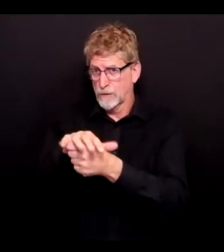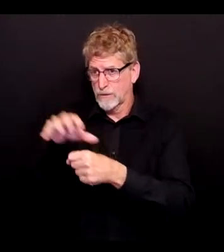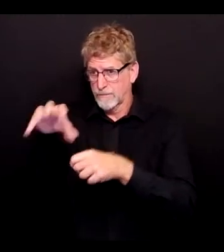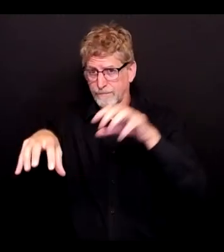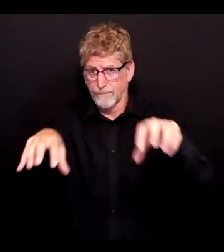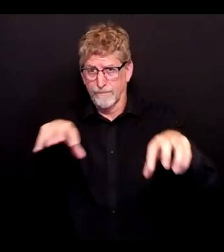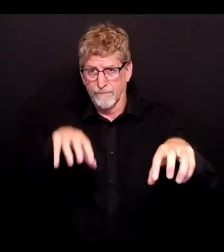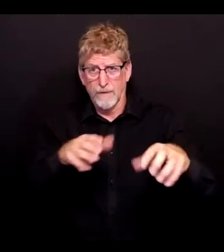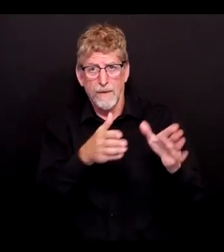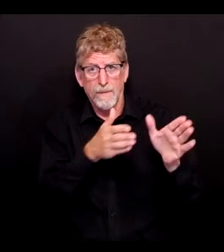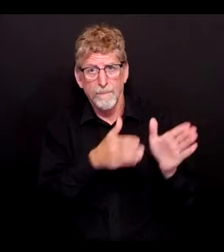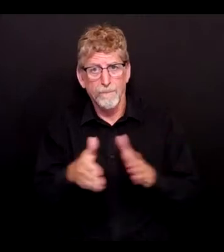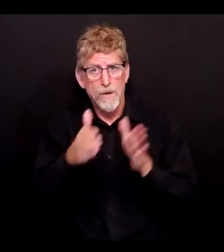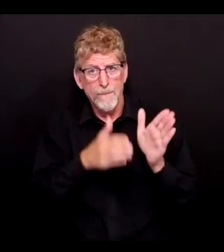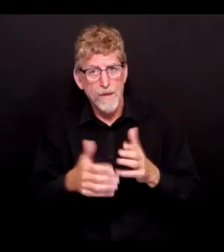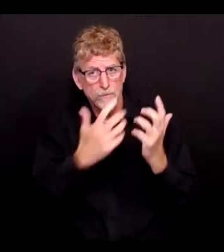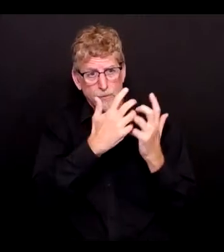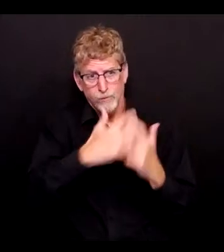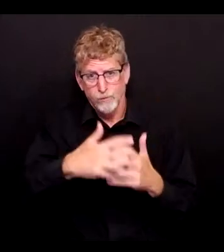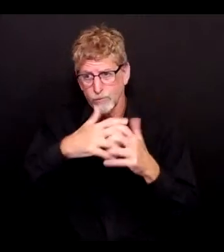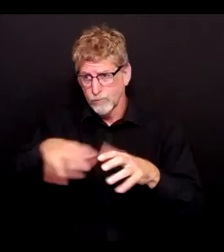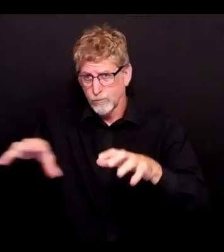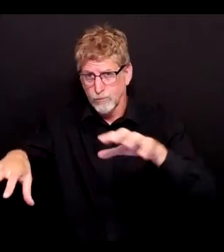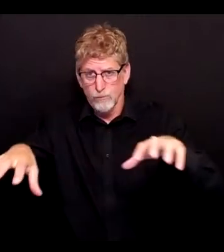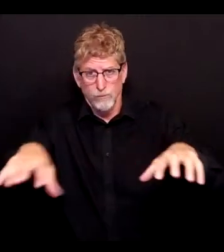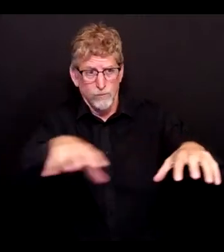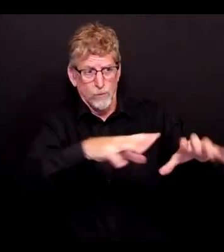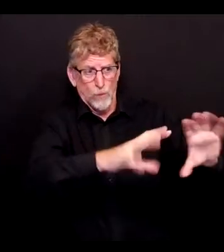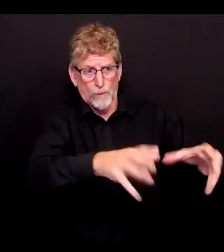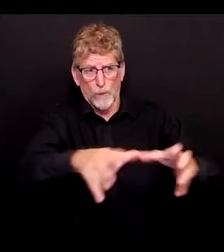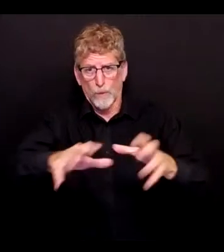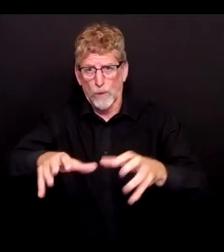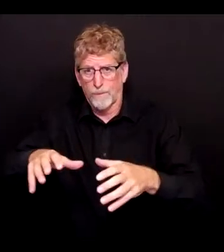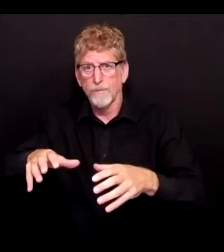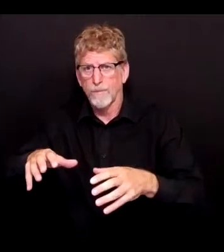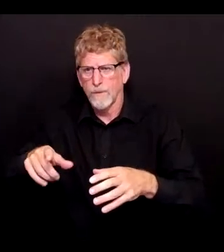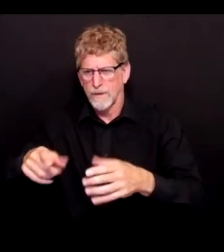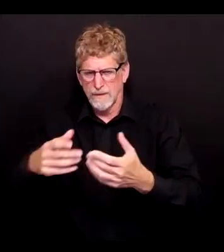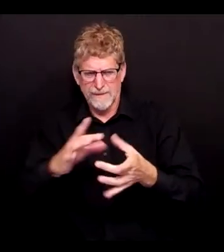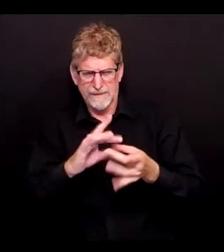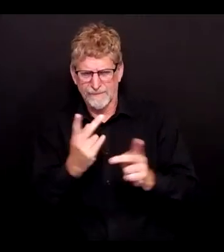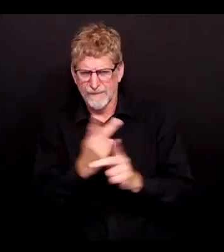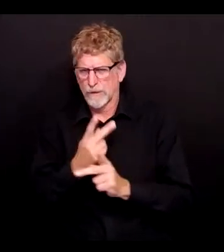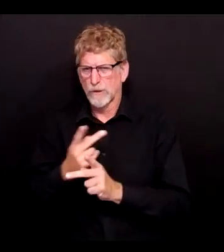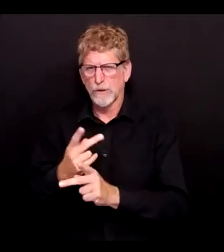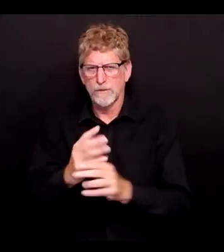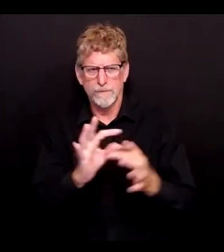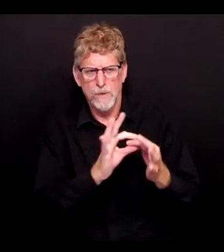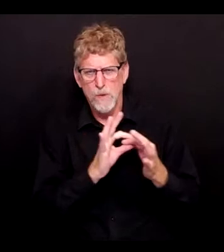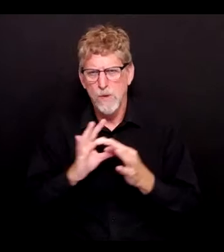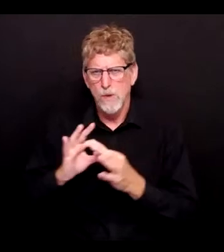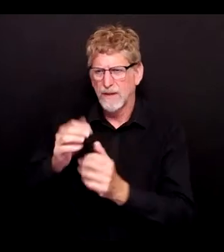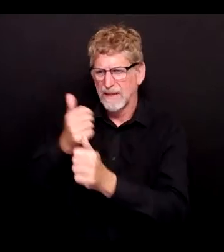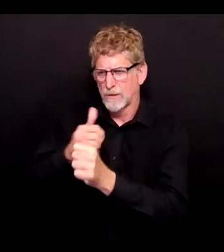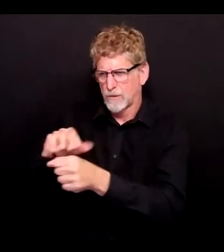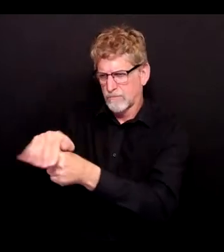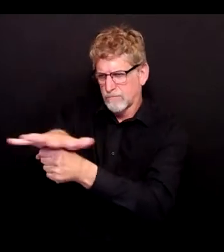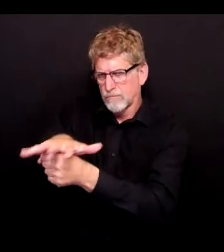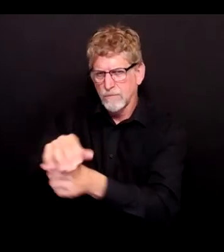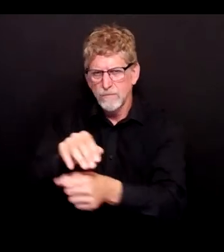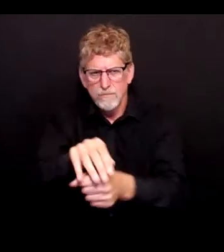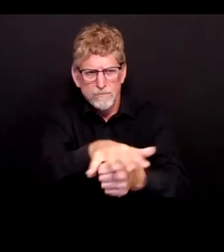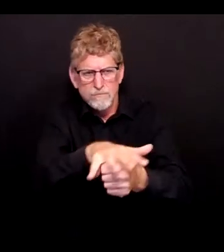are helping to kind of coordinate vaccination in a geographic region, or we talk to individual local public health